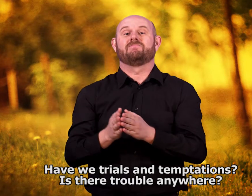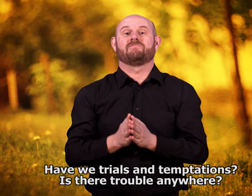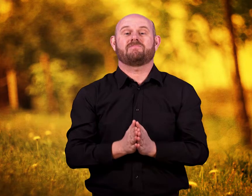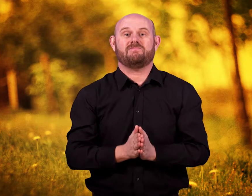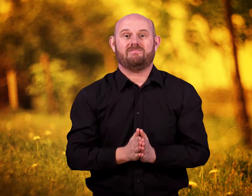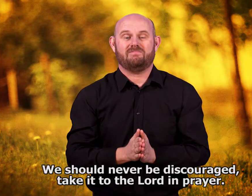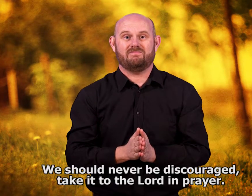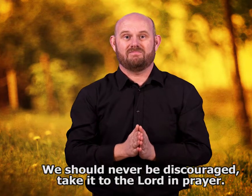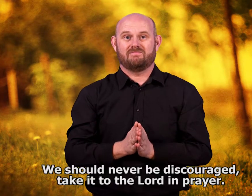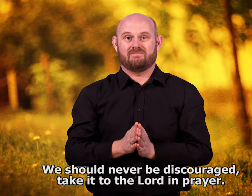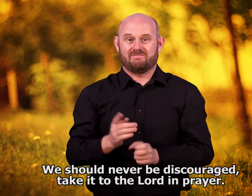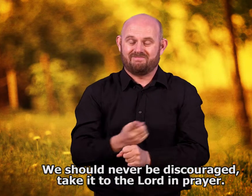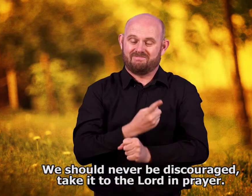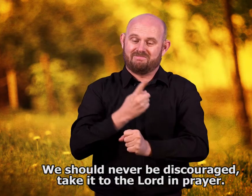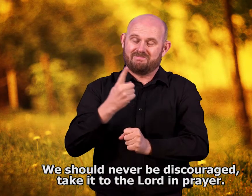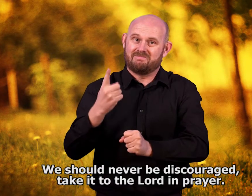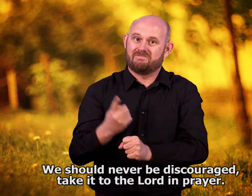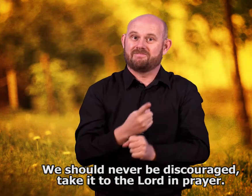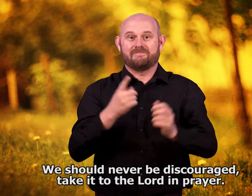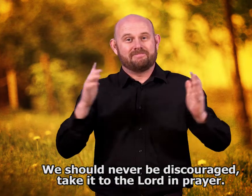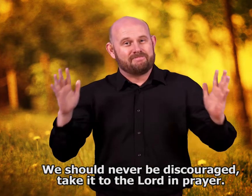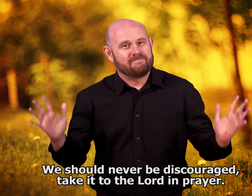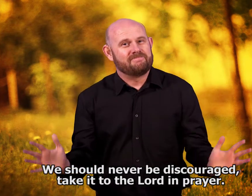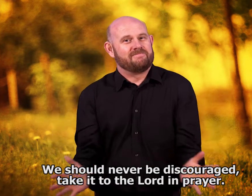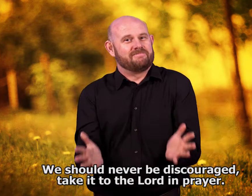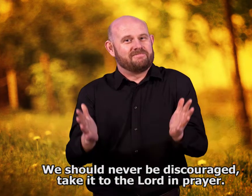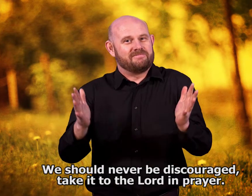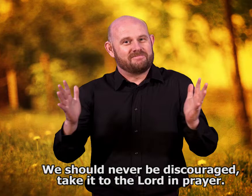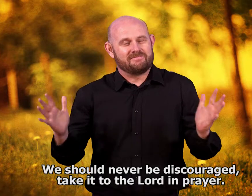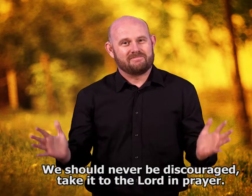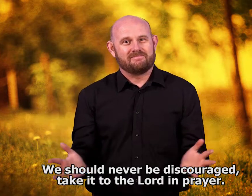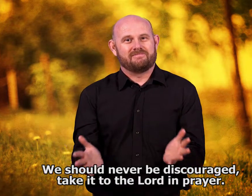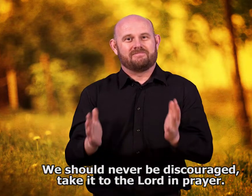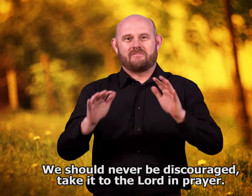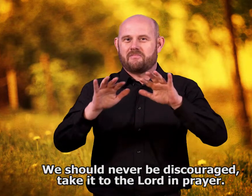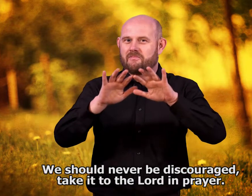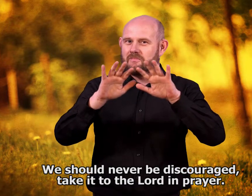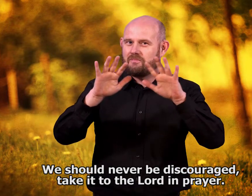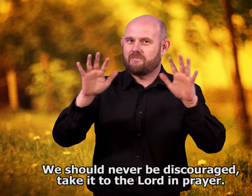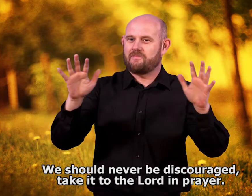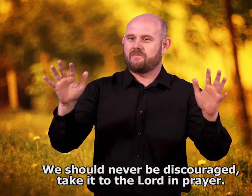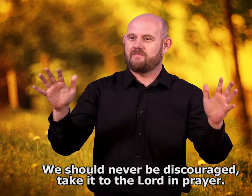We should never be discouraged.